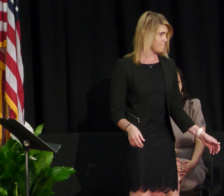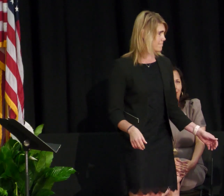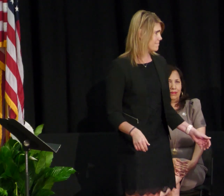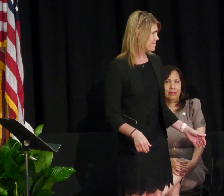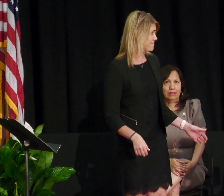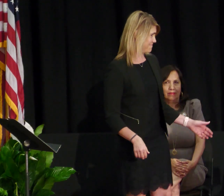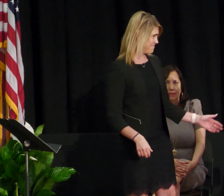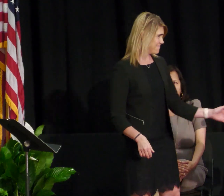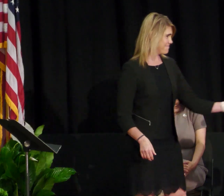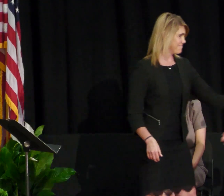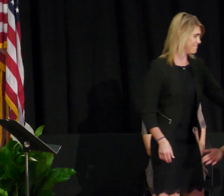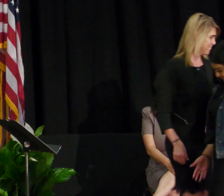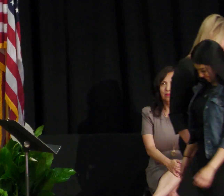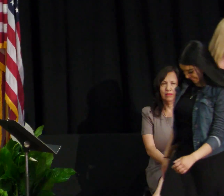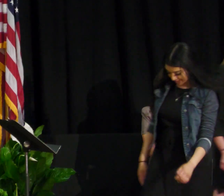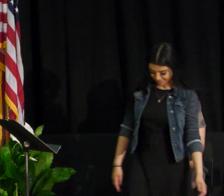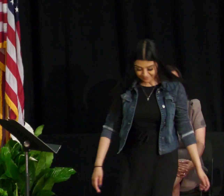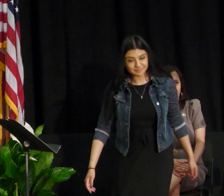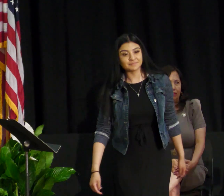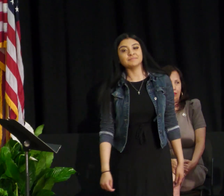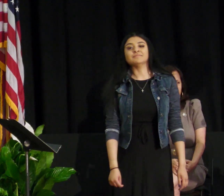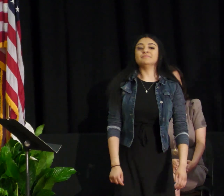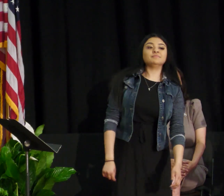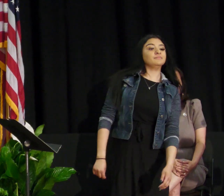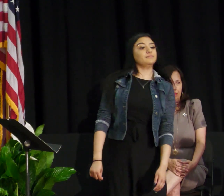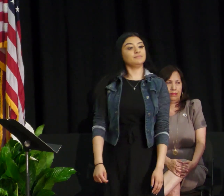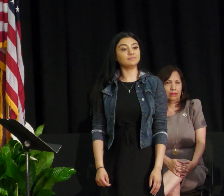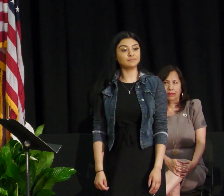Mariah Gonzalez approaches the stage.